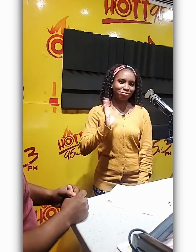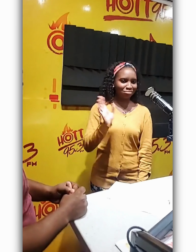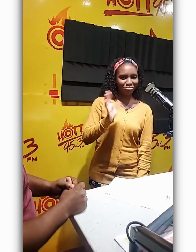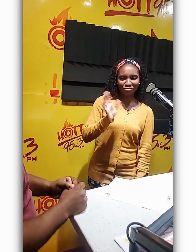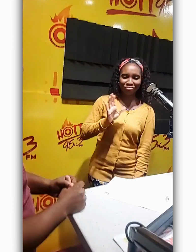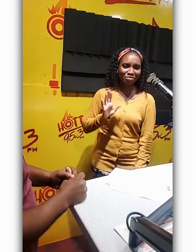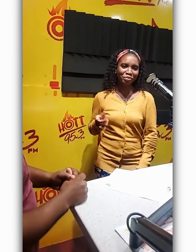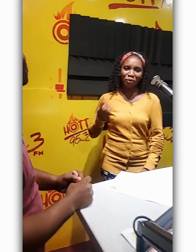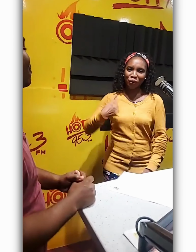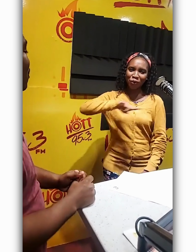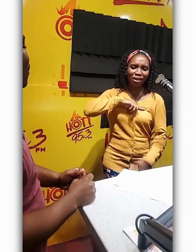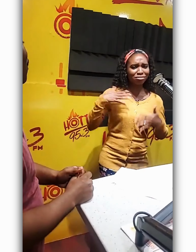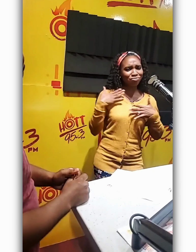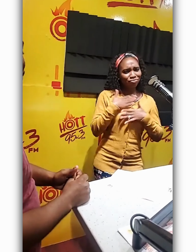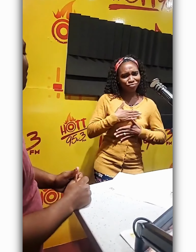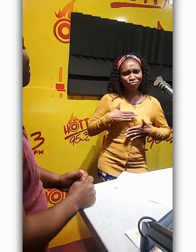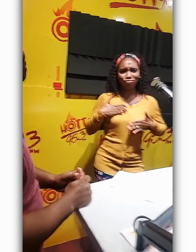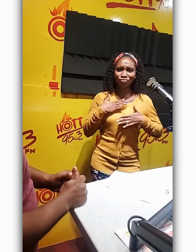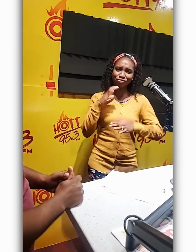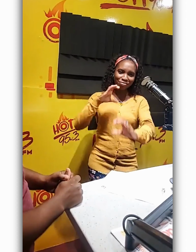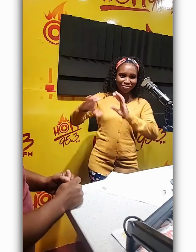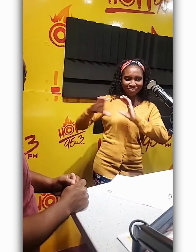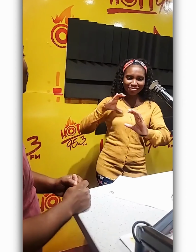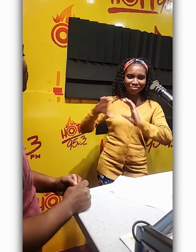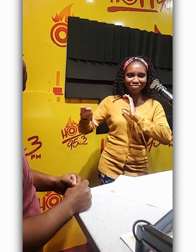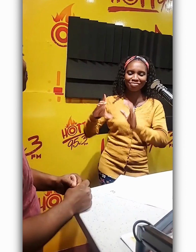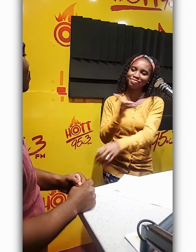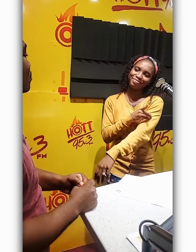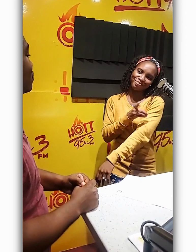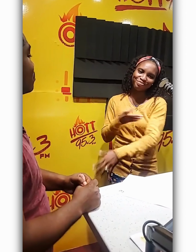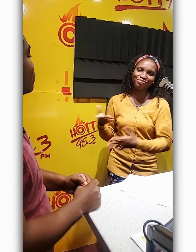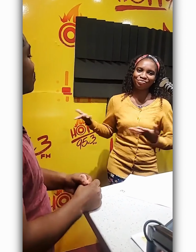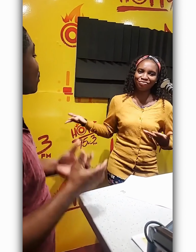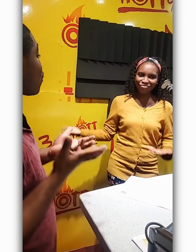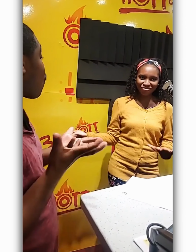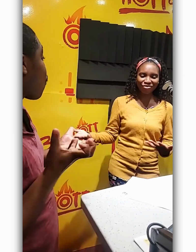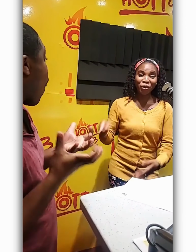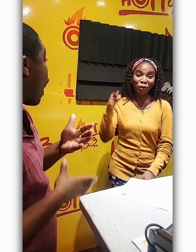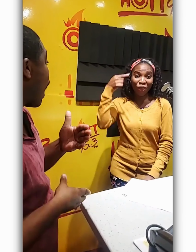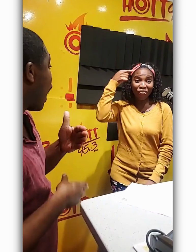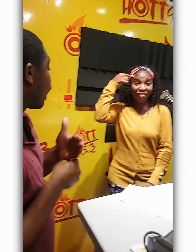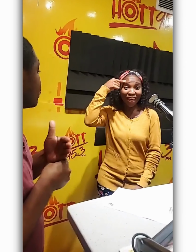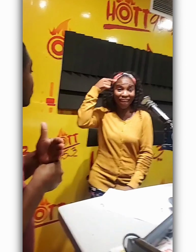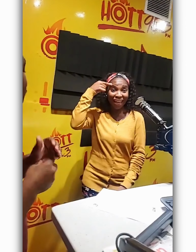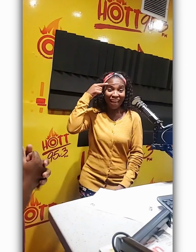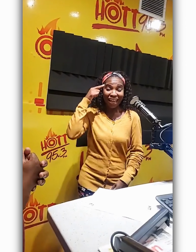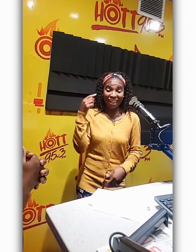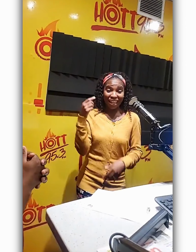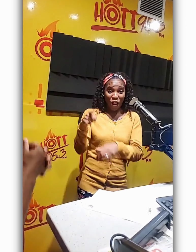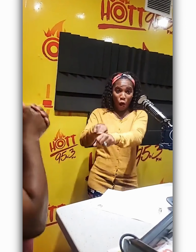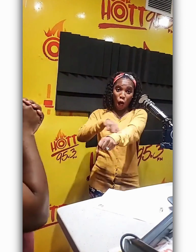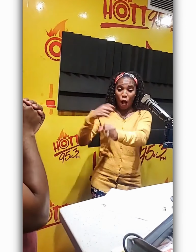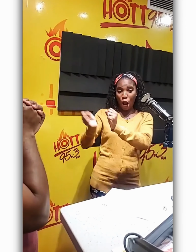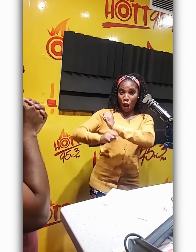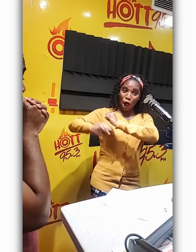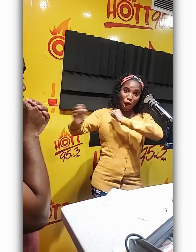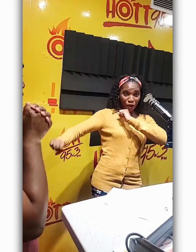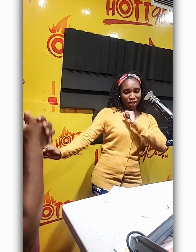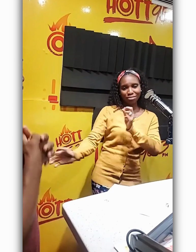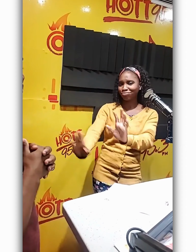absolutely enjoy having this conversation with you, Dario. So don't think of the list being too long at all. We are all ears, my